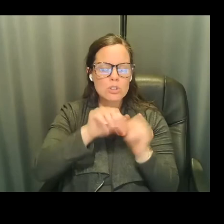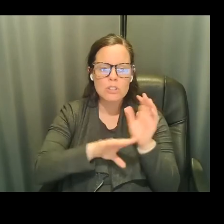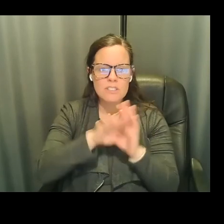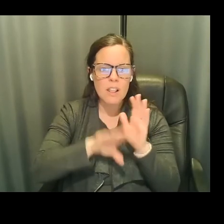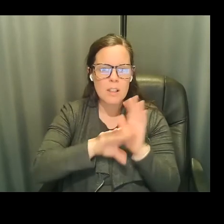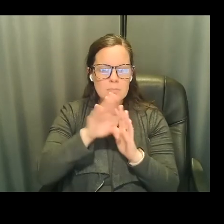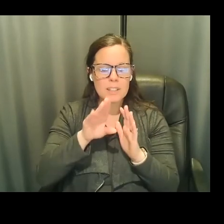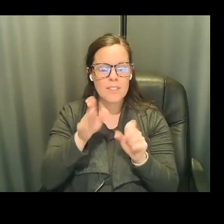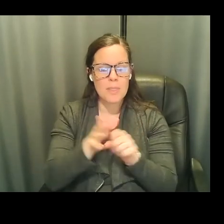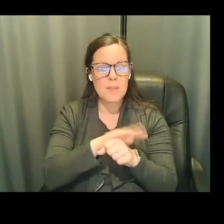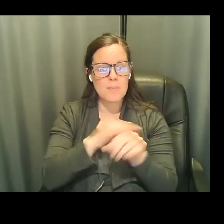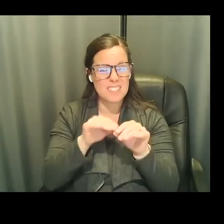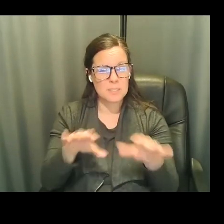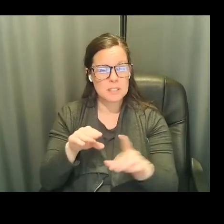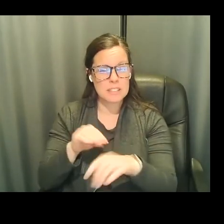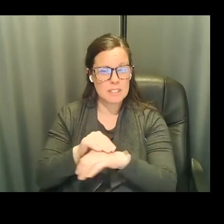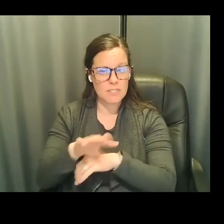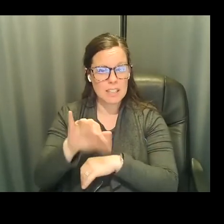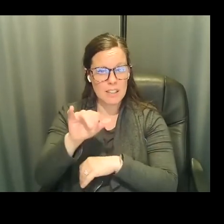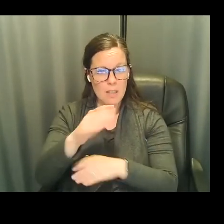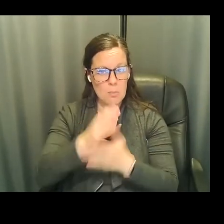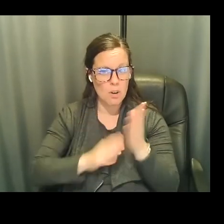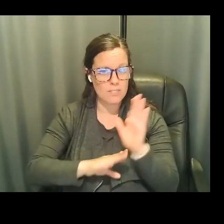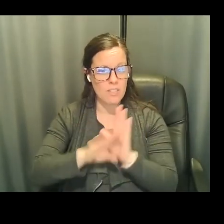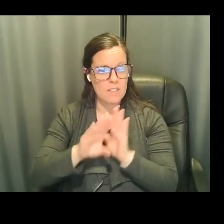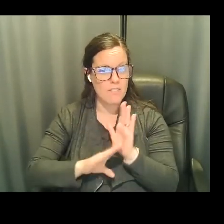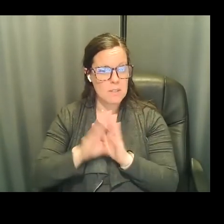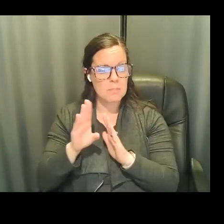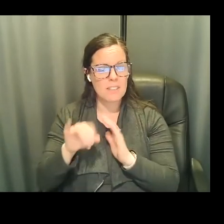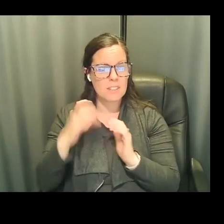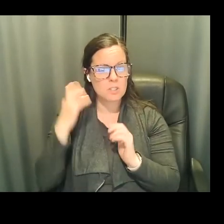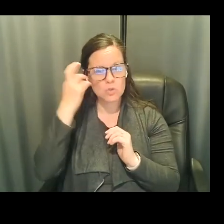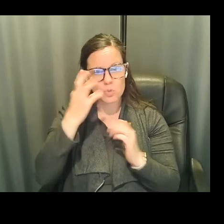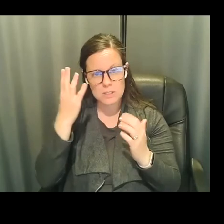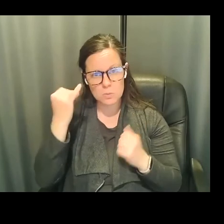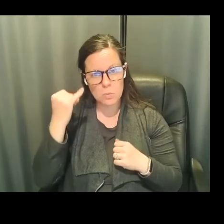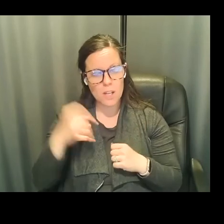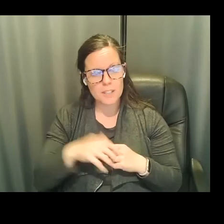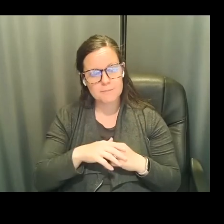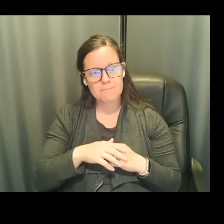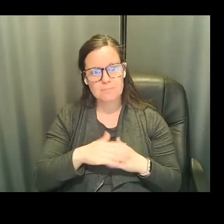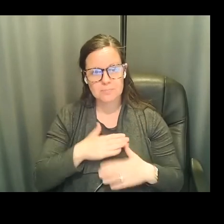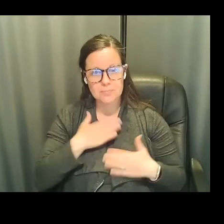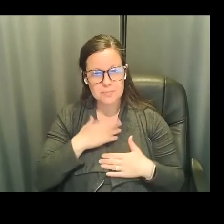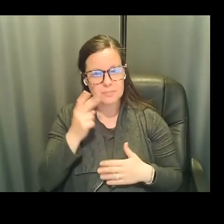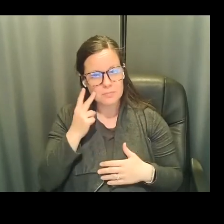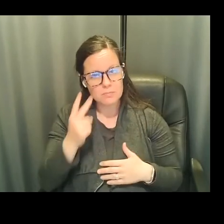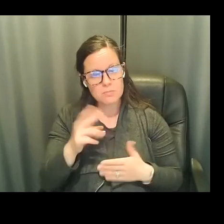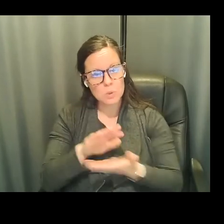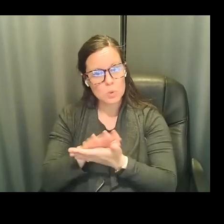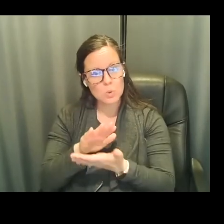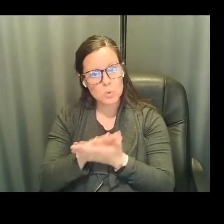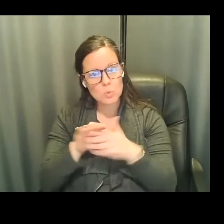has affected that piece of their development, and which is why I'm glad to see that the schools are doing